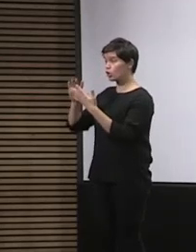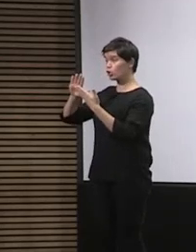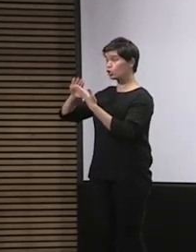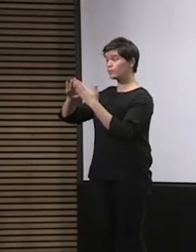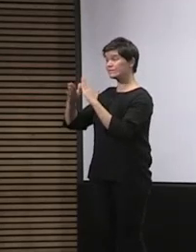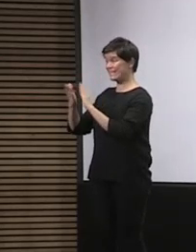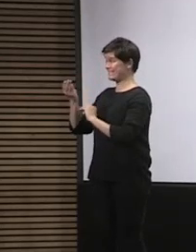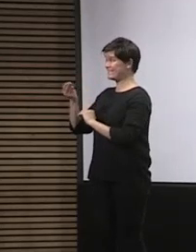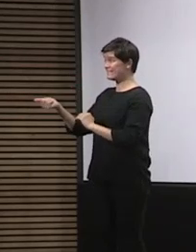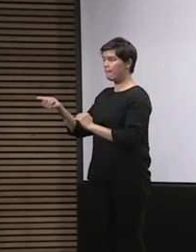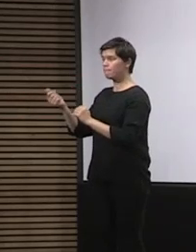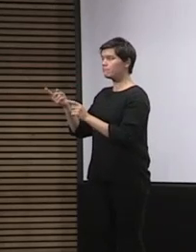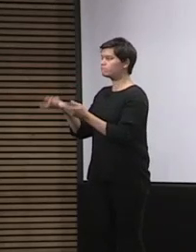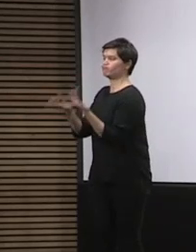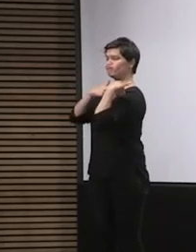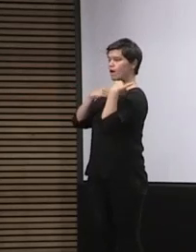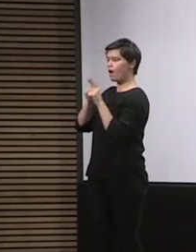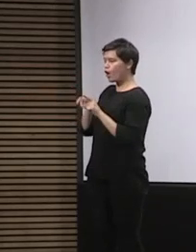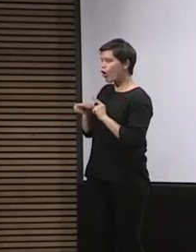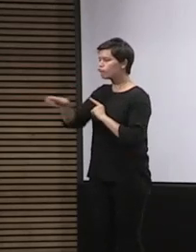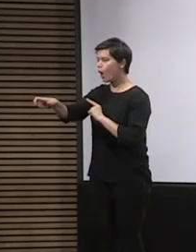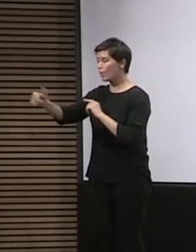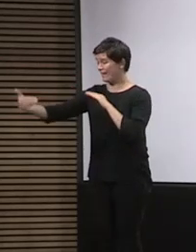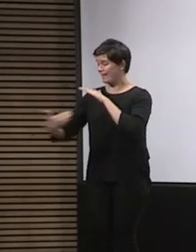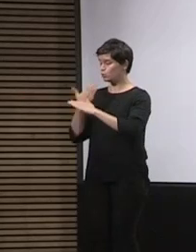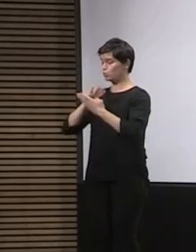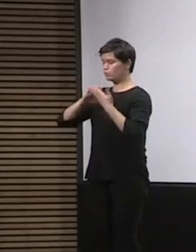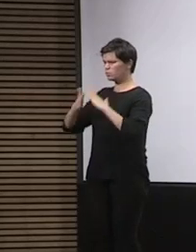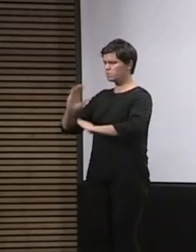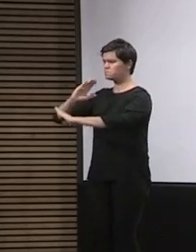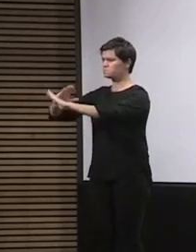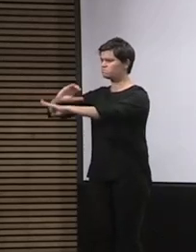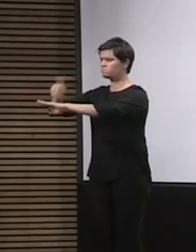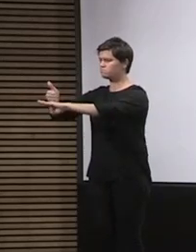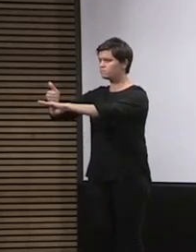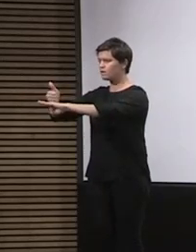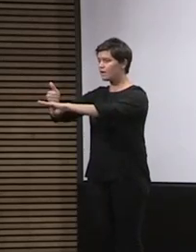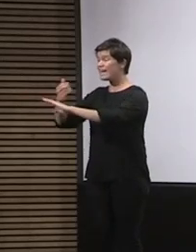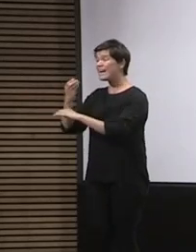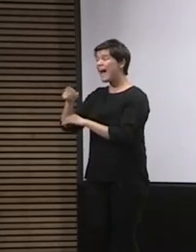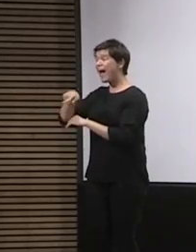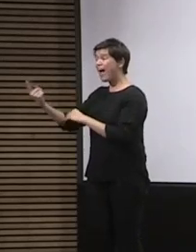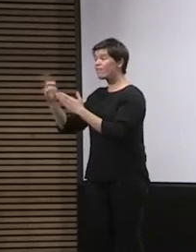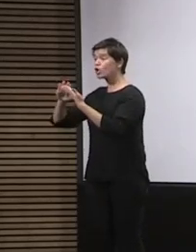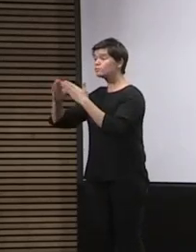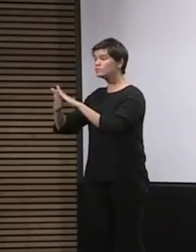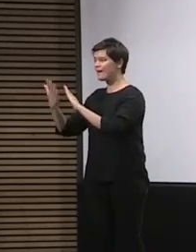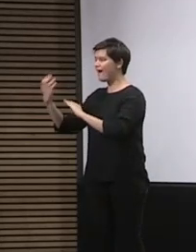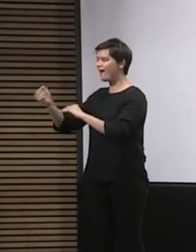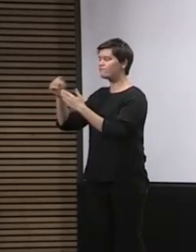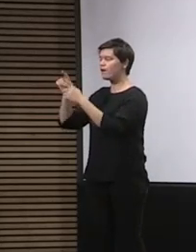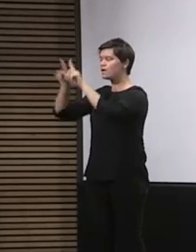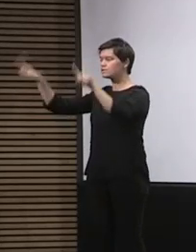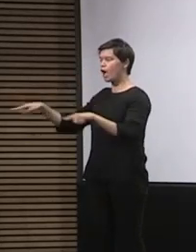it upon themselves to put up checkpoints. What would you say to those people that are putting up signs that say things like residents only and go